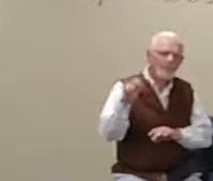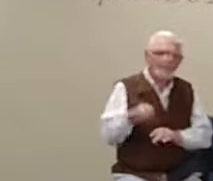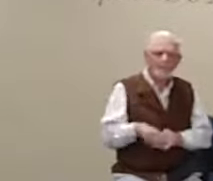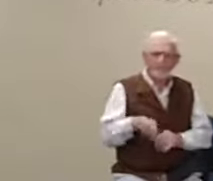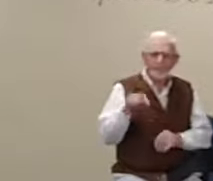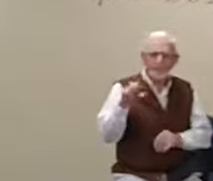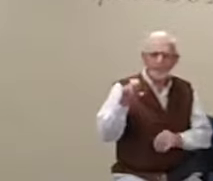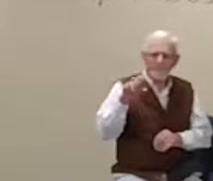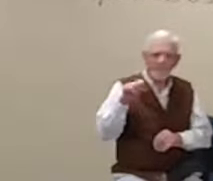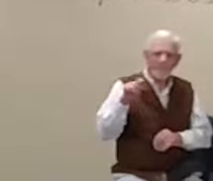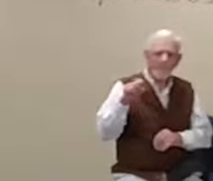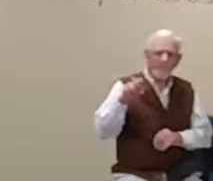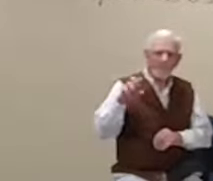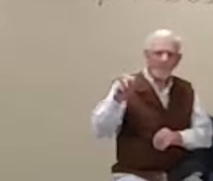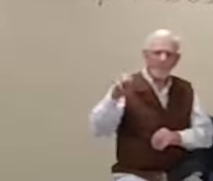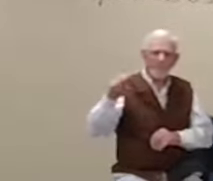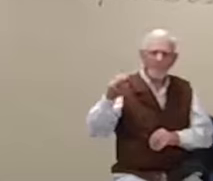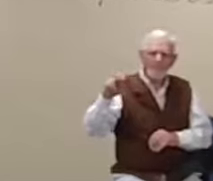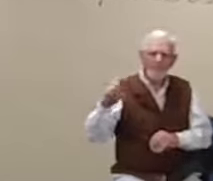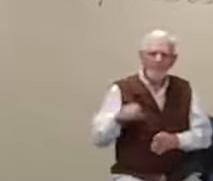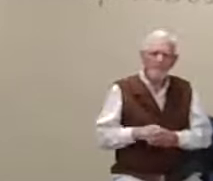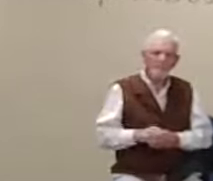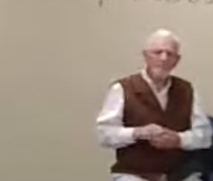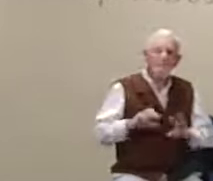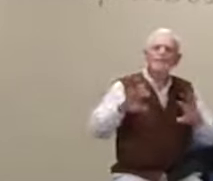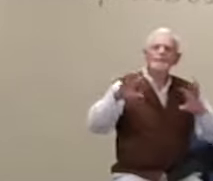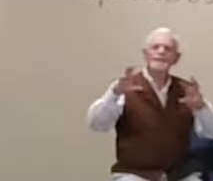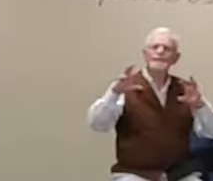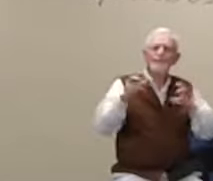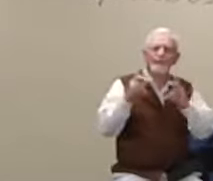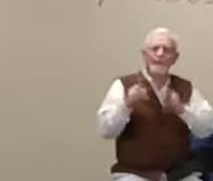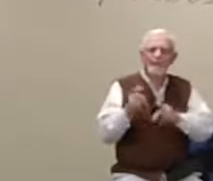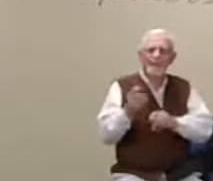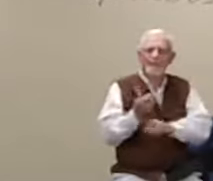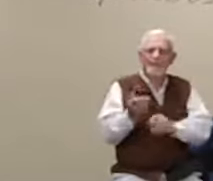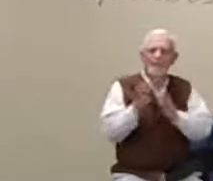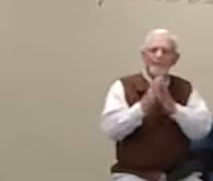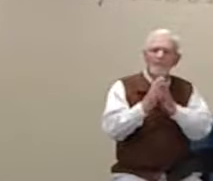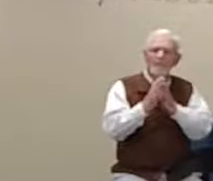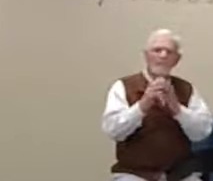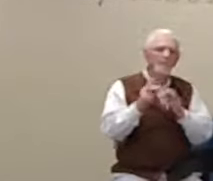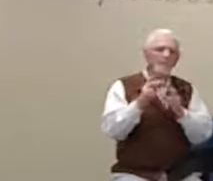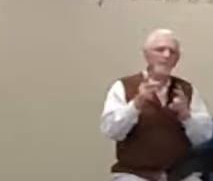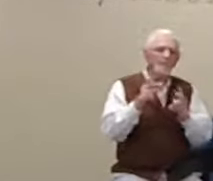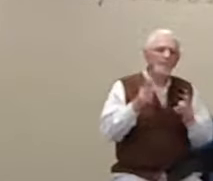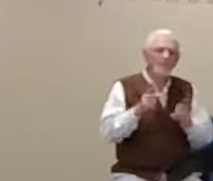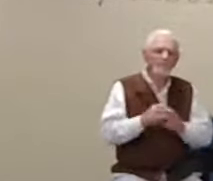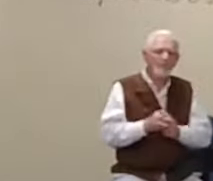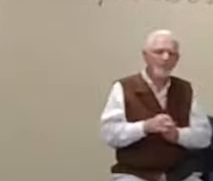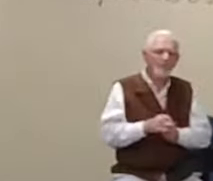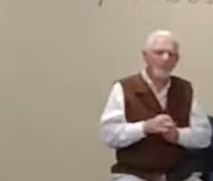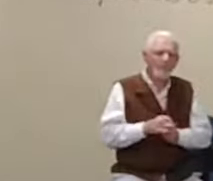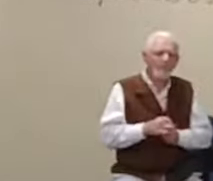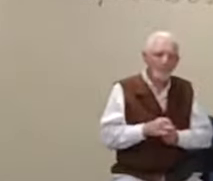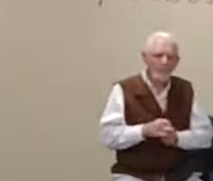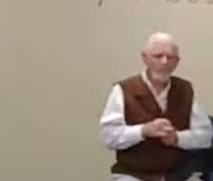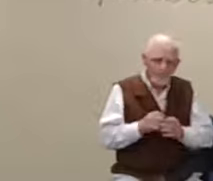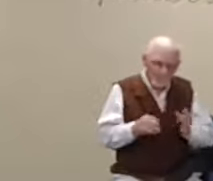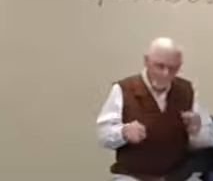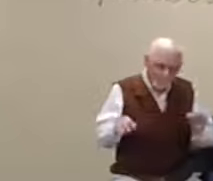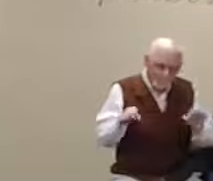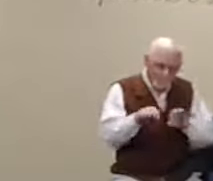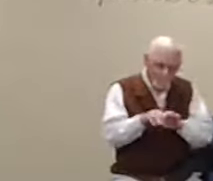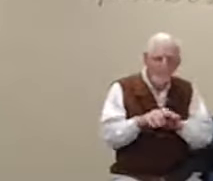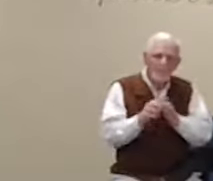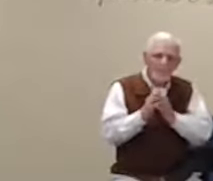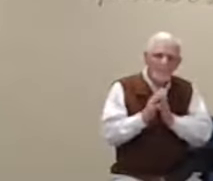And here he is wrapping things up, and he prays a very, very important prayer. This